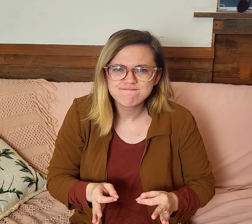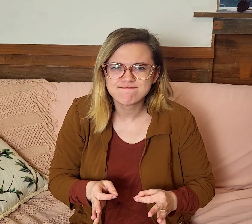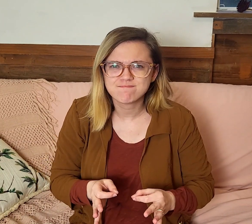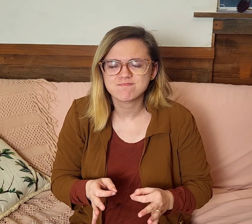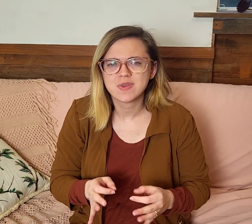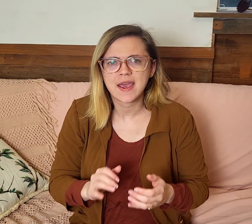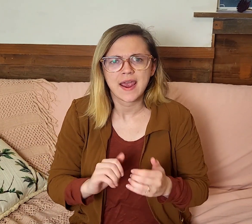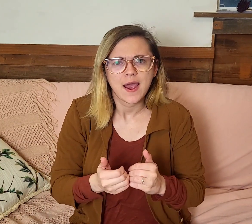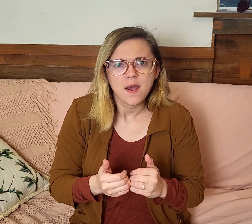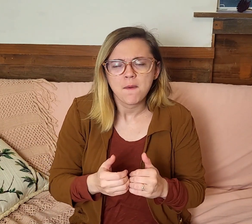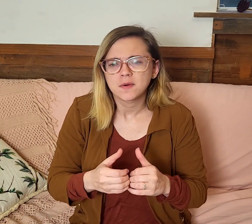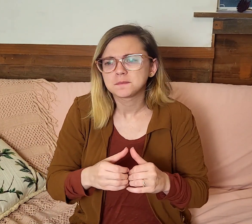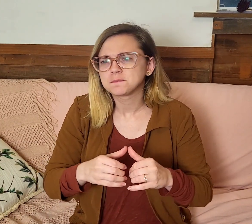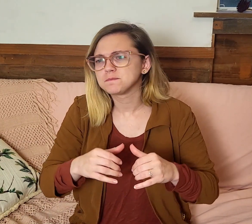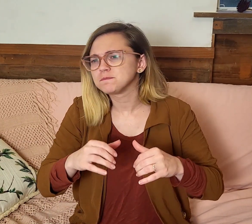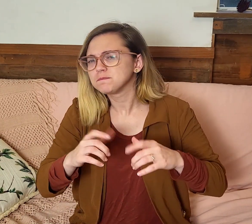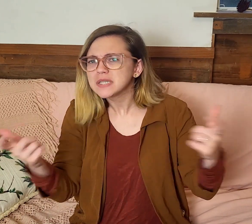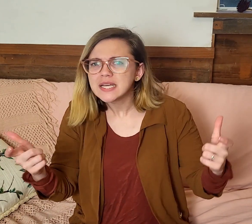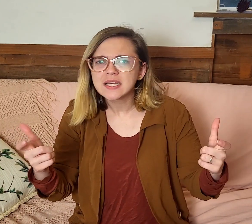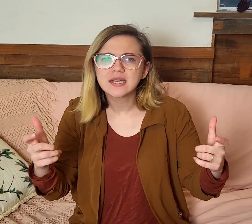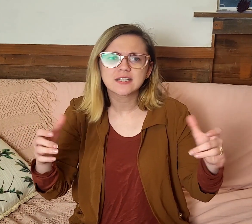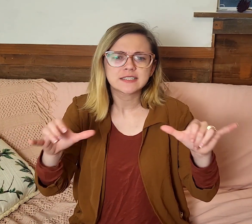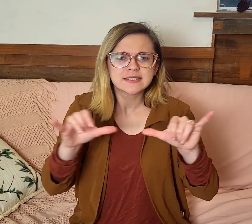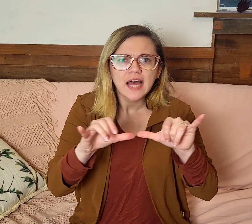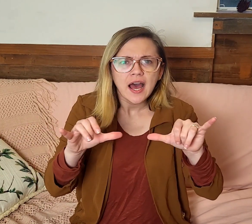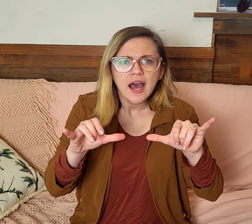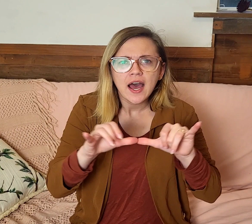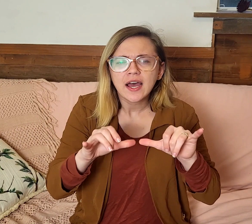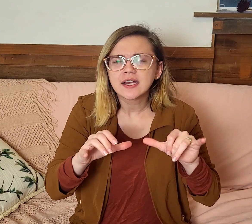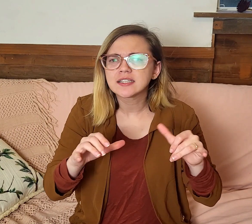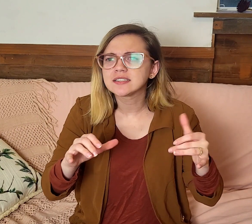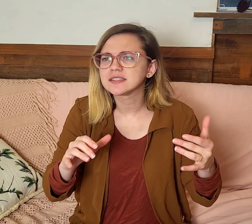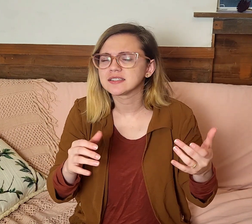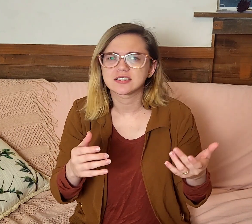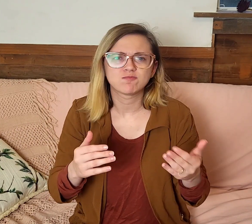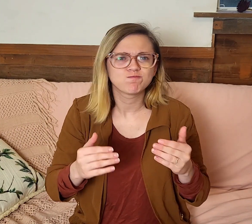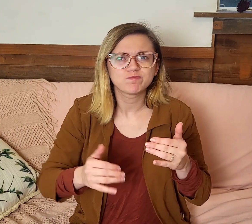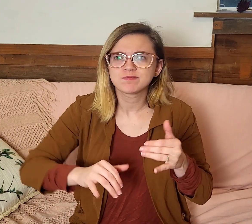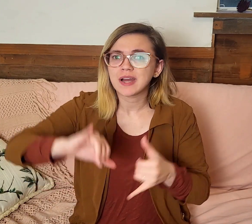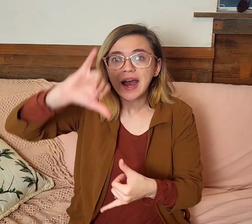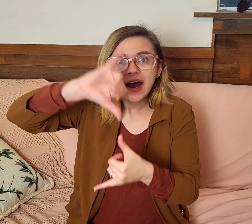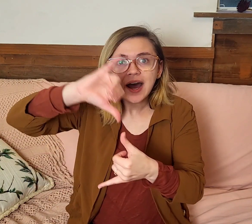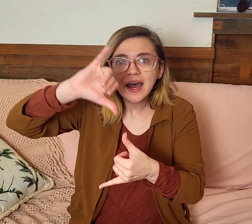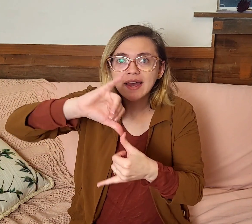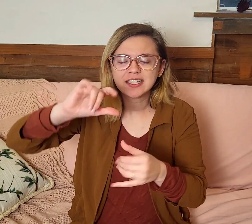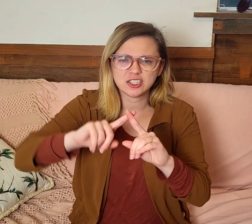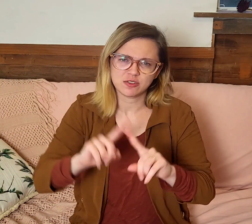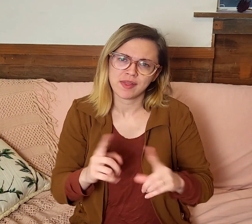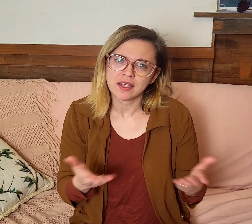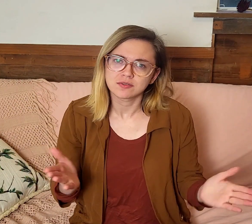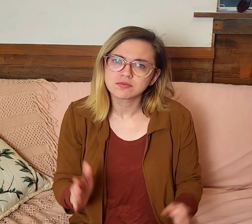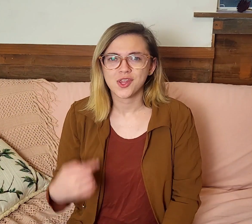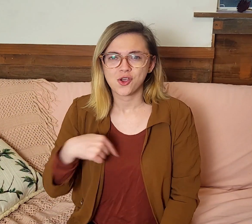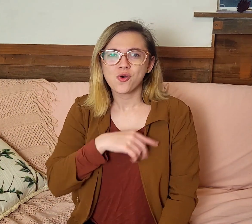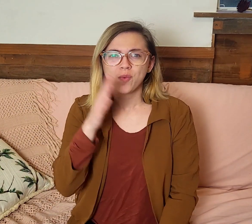to build. He described it in detail, how big, what size he needed, the height, all of the